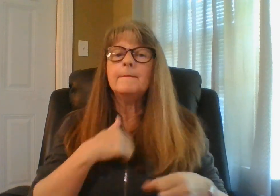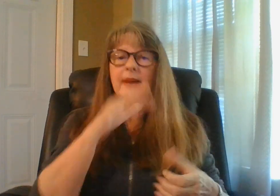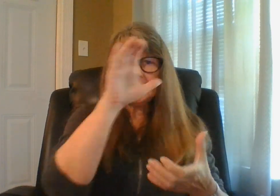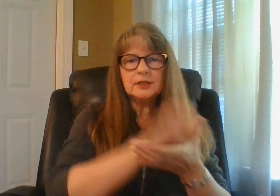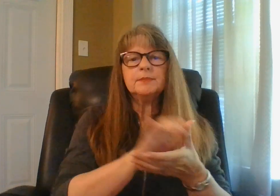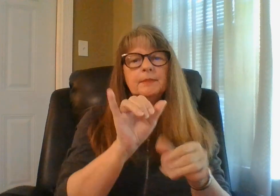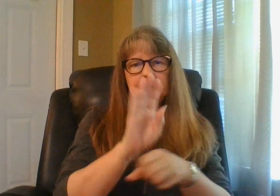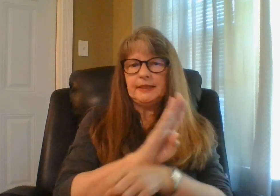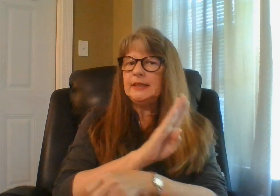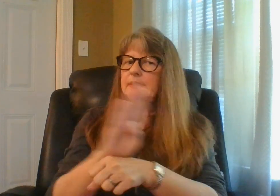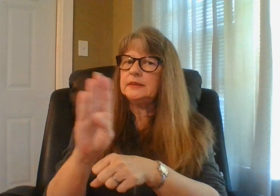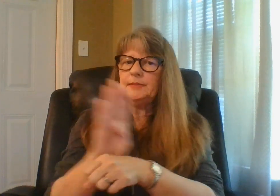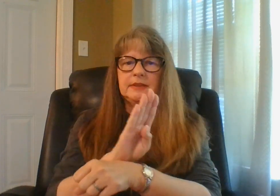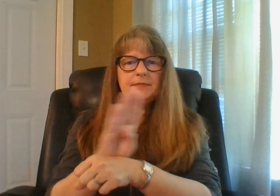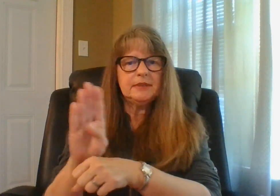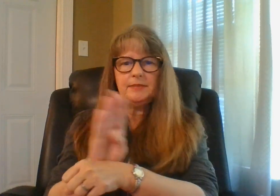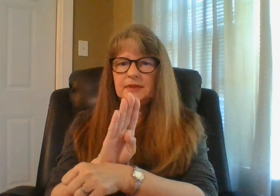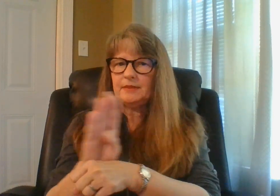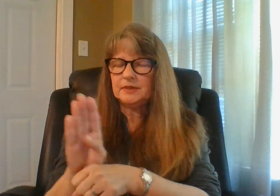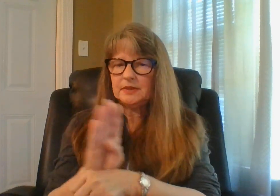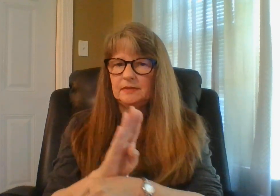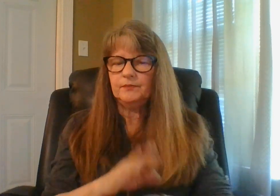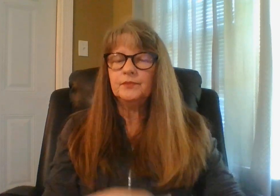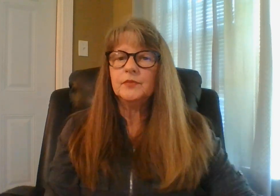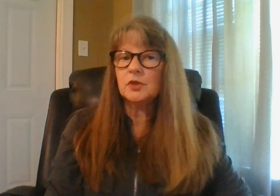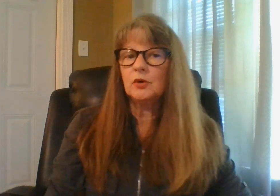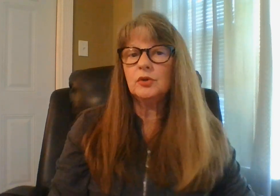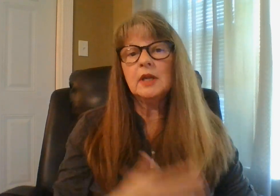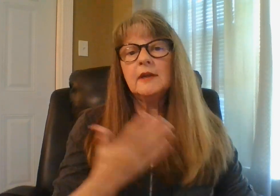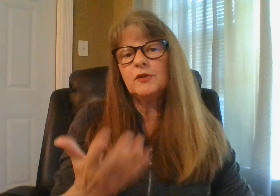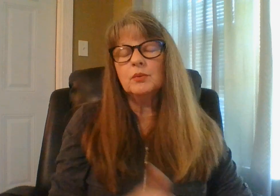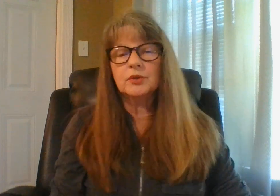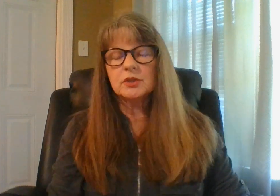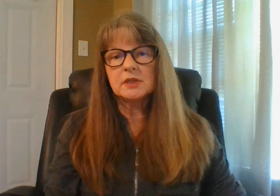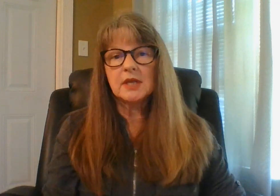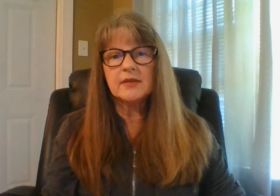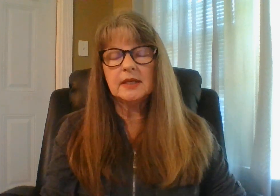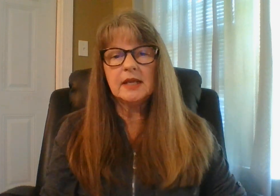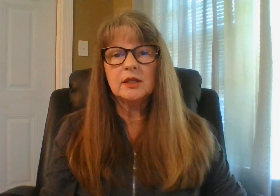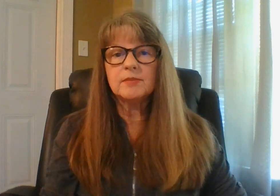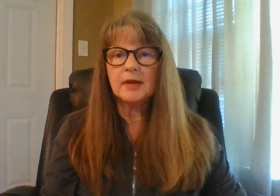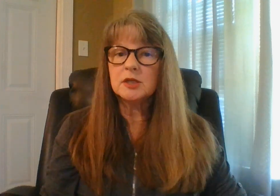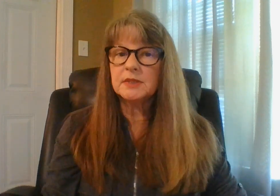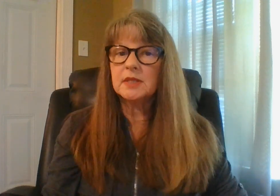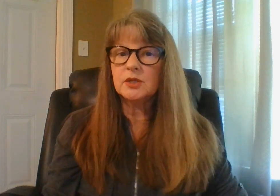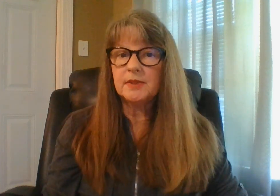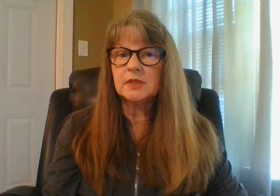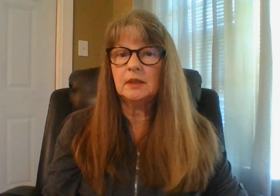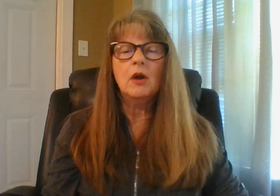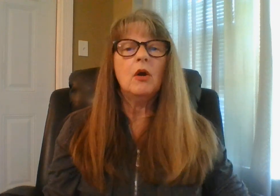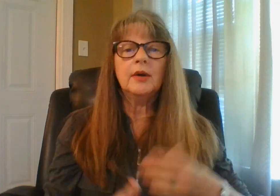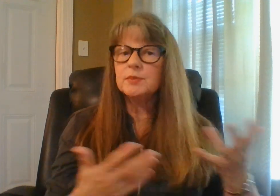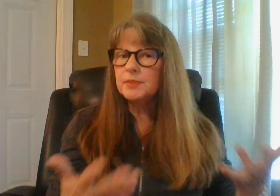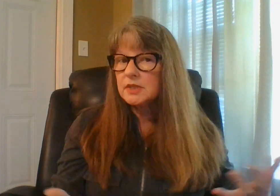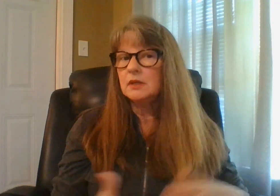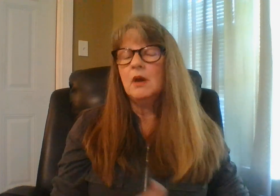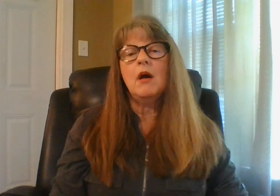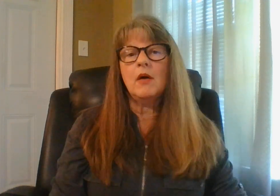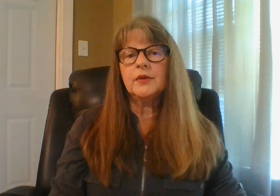My husband, busy, busy, busy, busy, busy. So if you were to say that in English, my husband stays busy, or he's busy all the